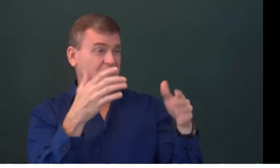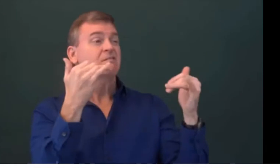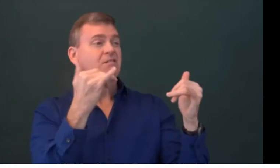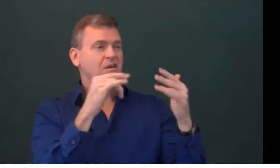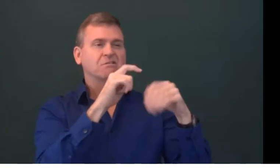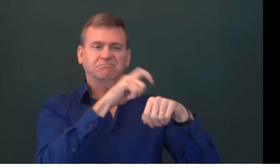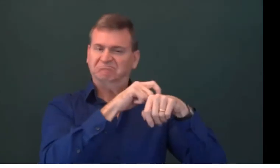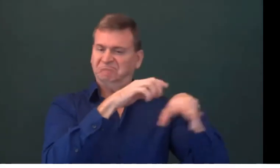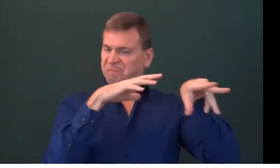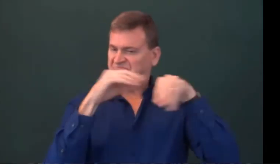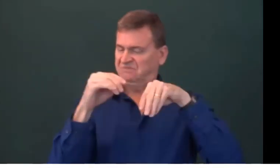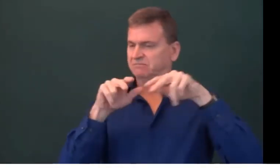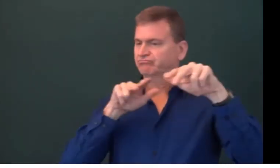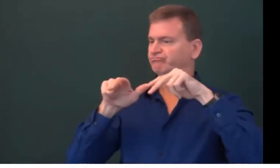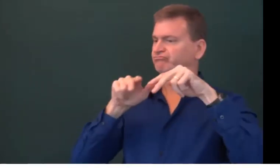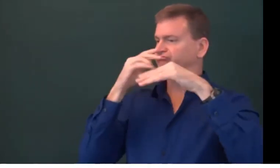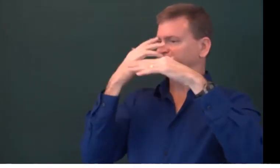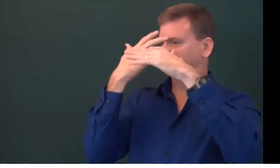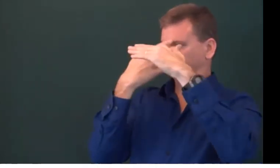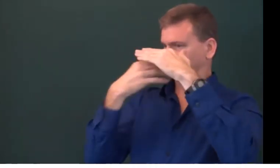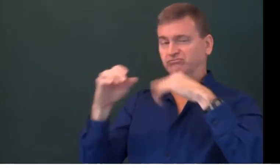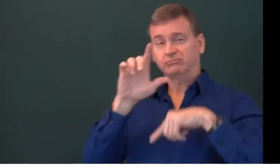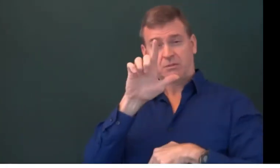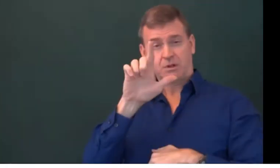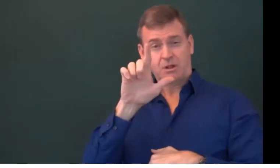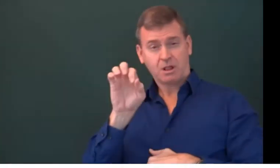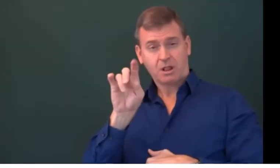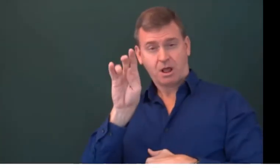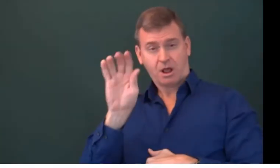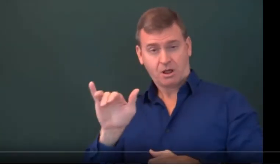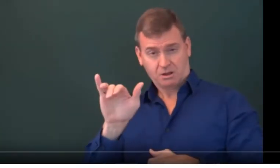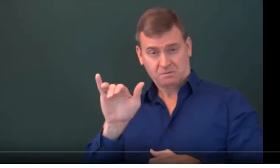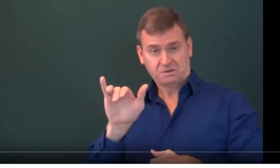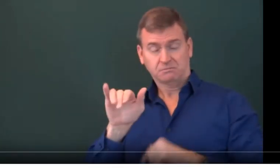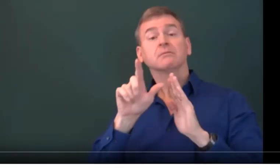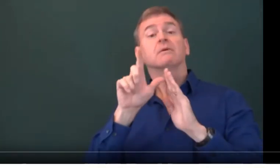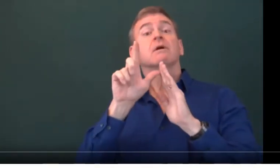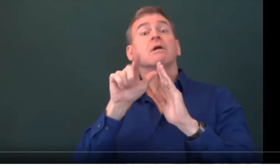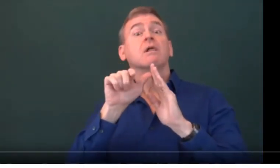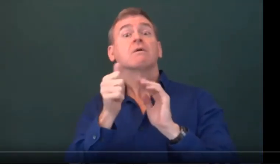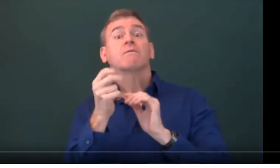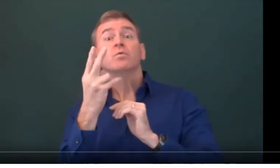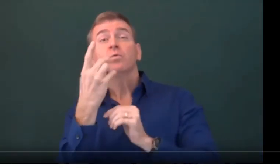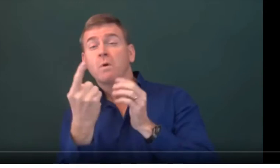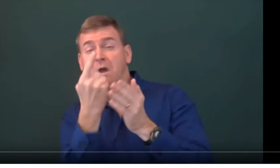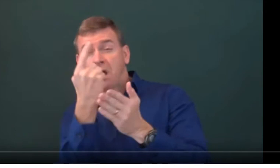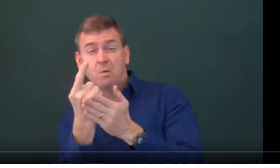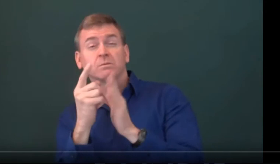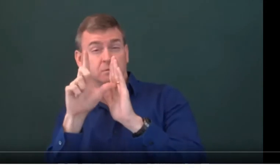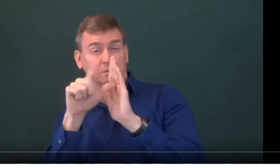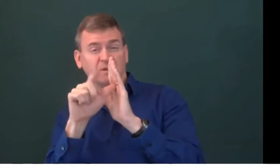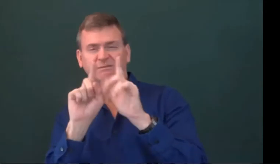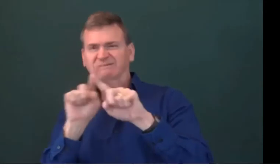The first story happened in a mental health facility. An interpreter was there for an assignment, the interpreter was done and decided to